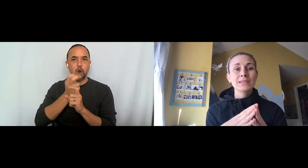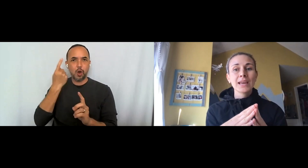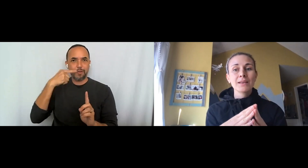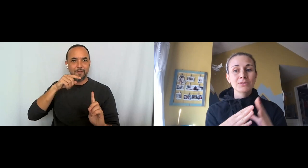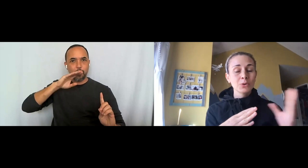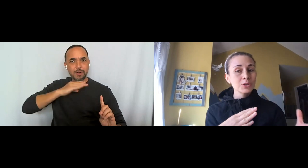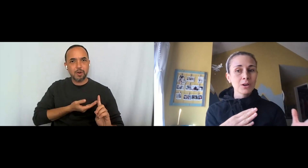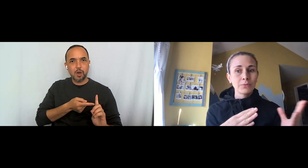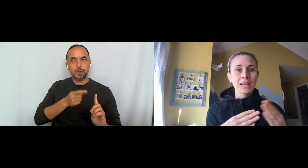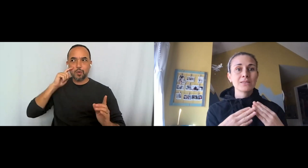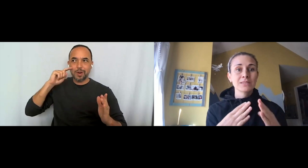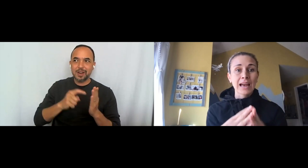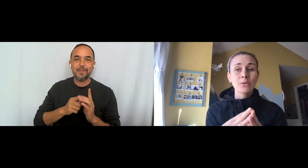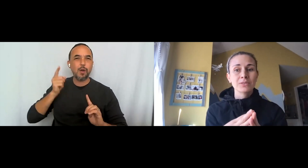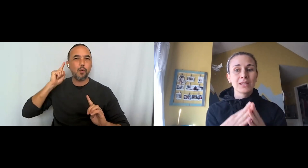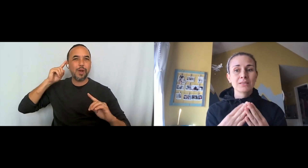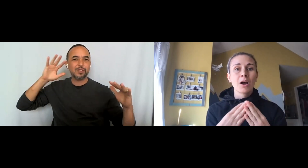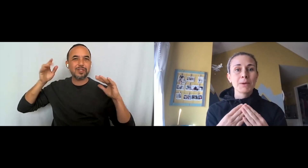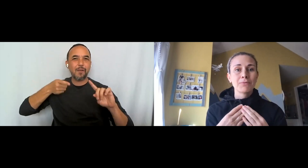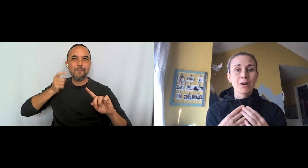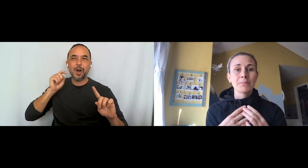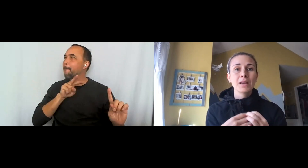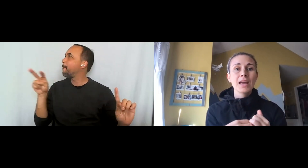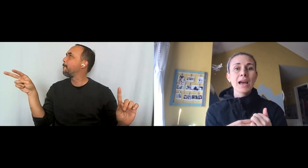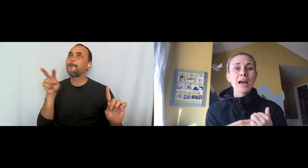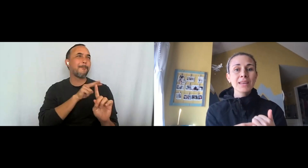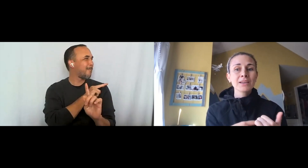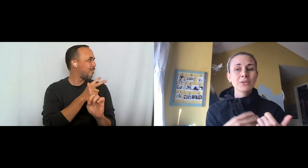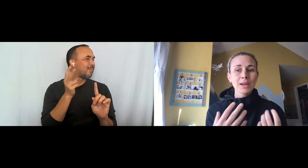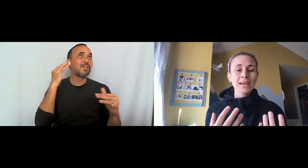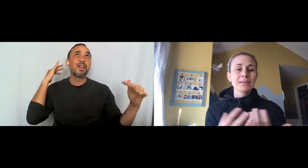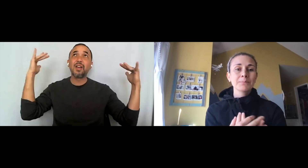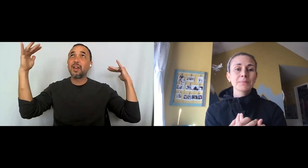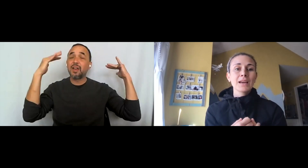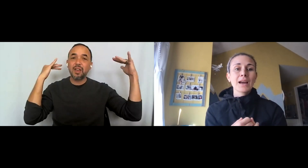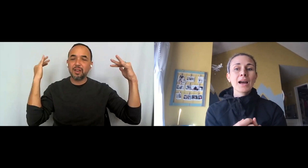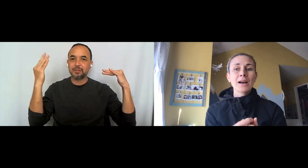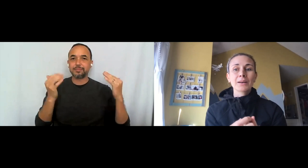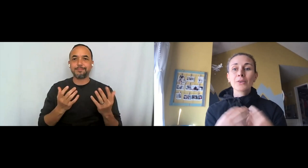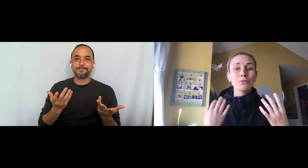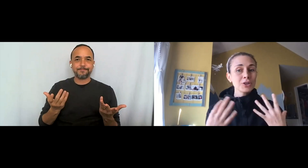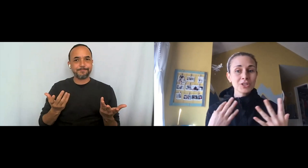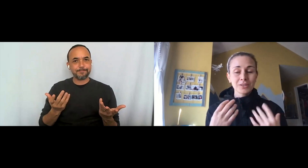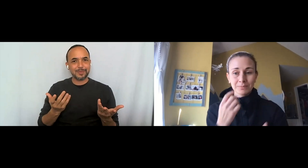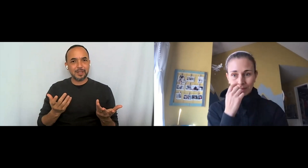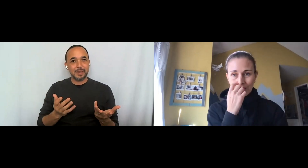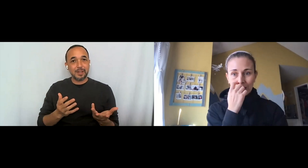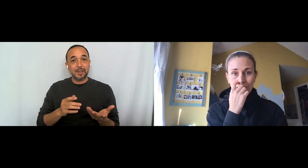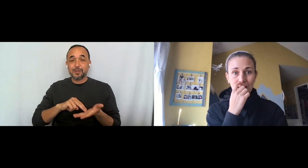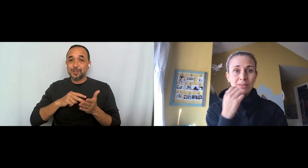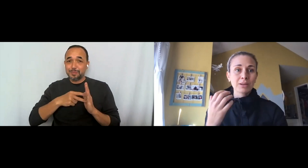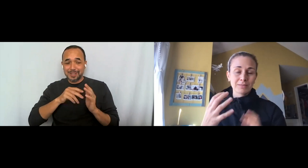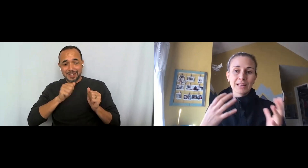where the source of the sound is coming from, and then create confusion